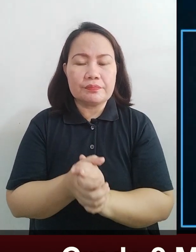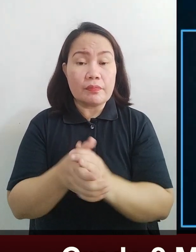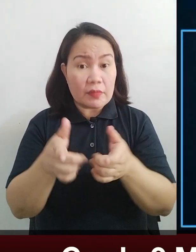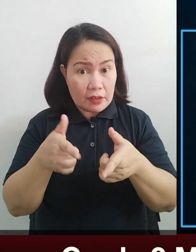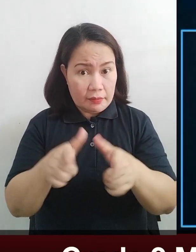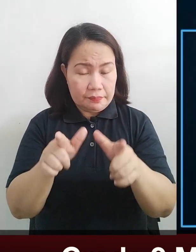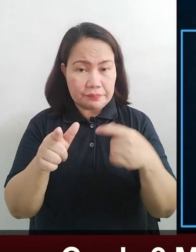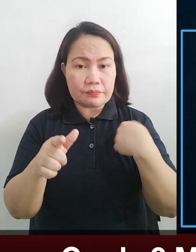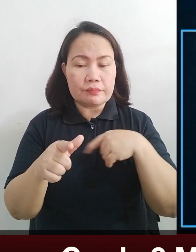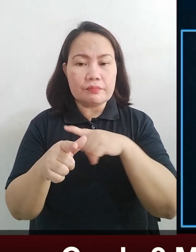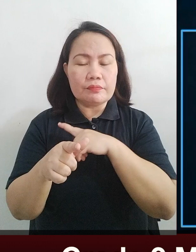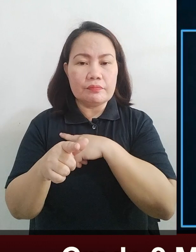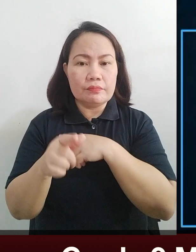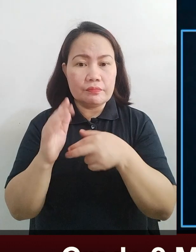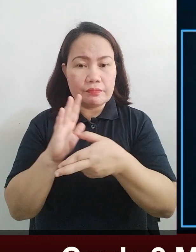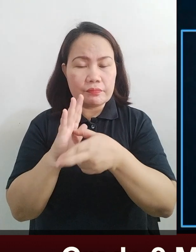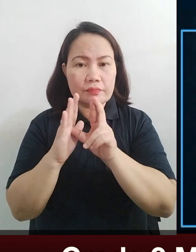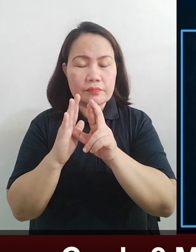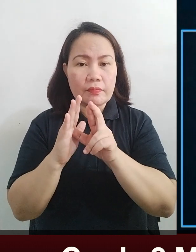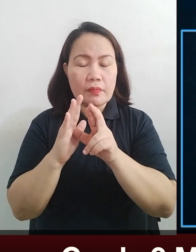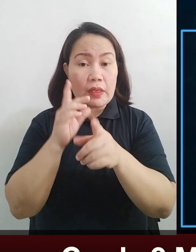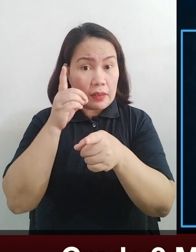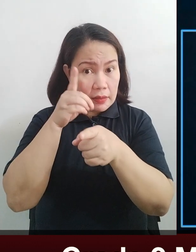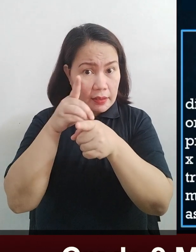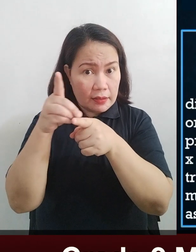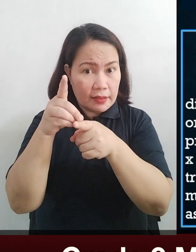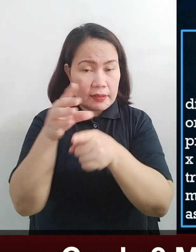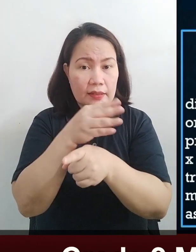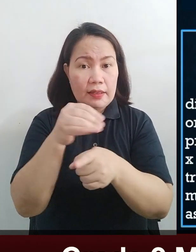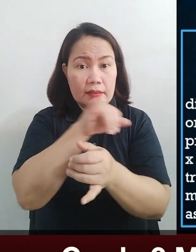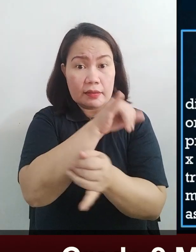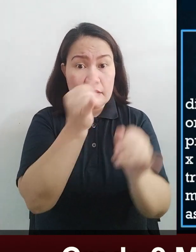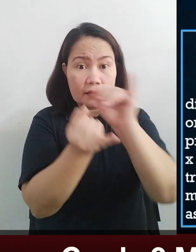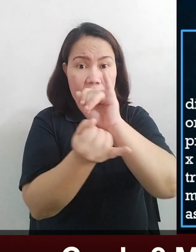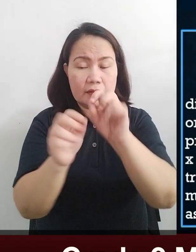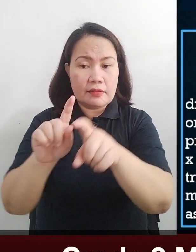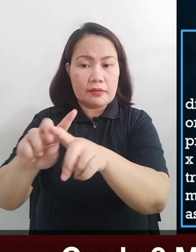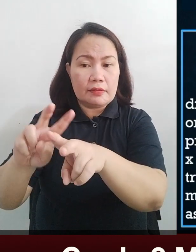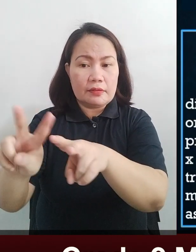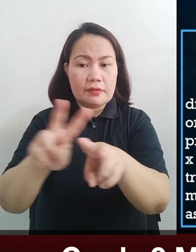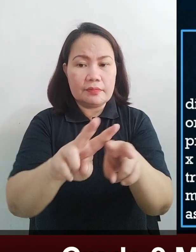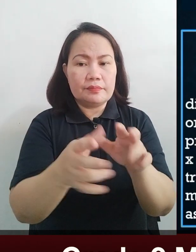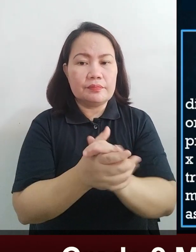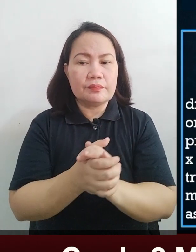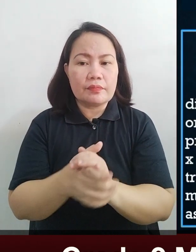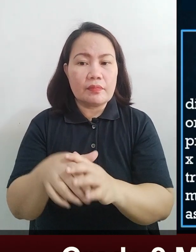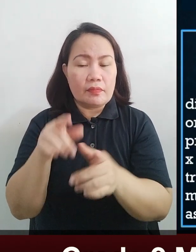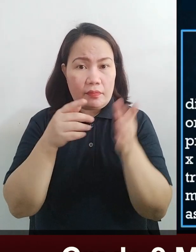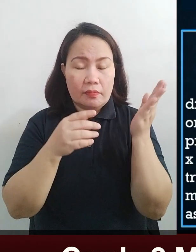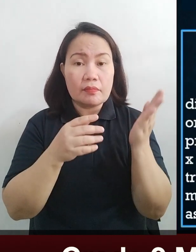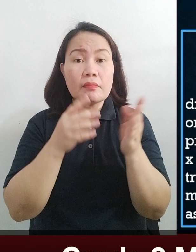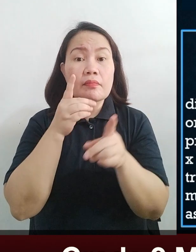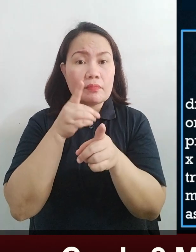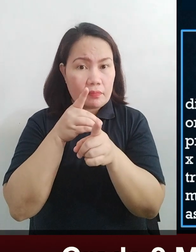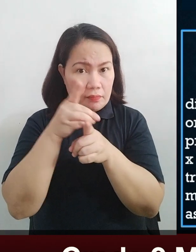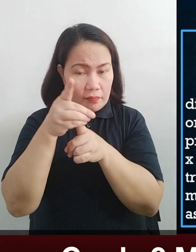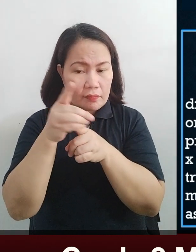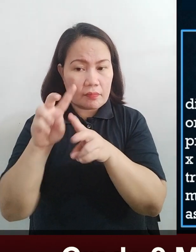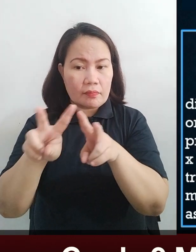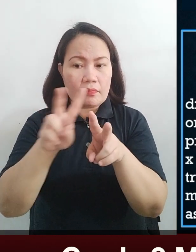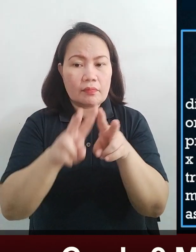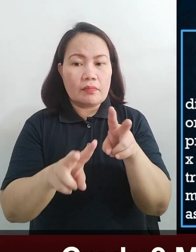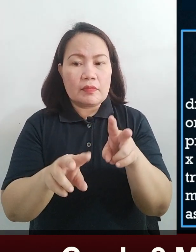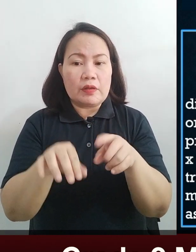So let us recall direct and inverse variation. In direct variation, if y varies directly